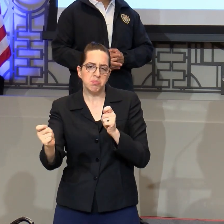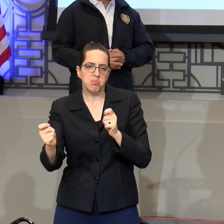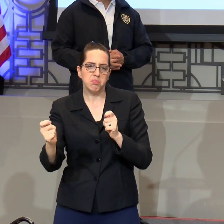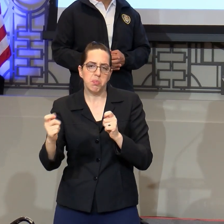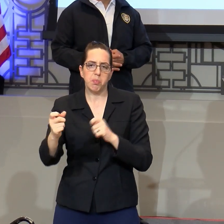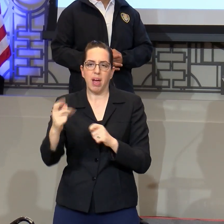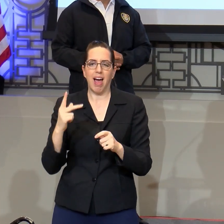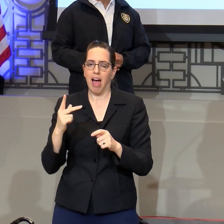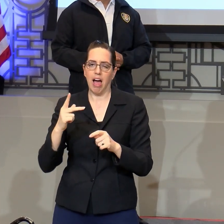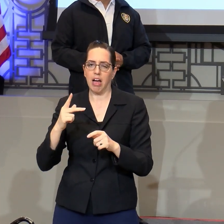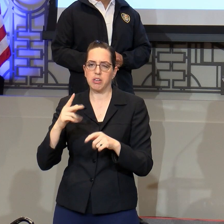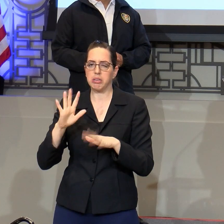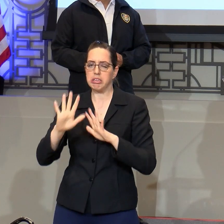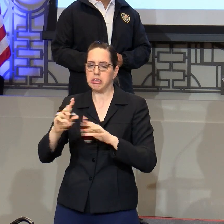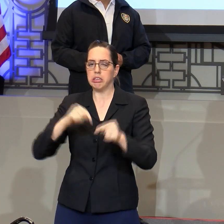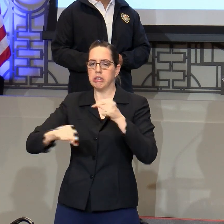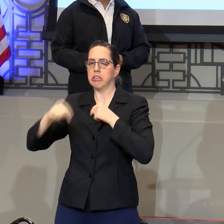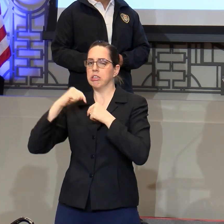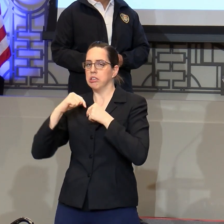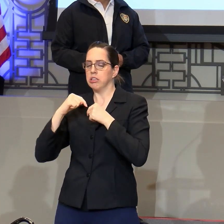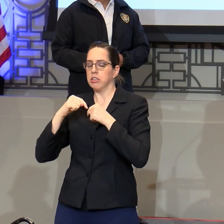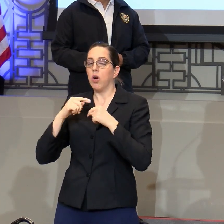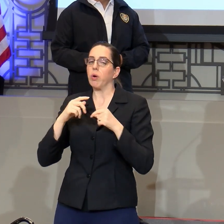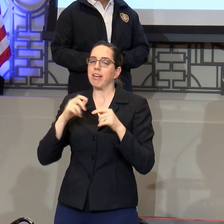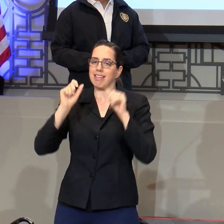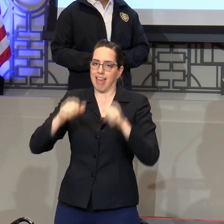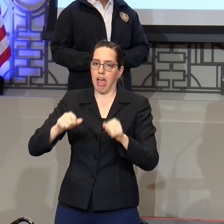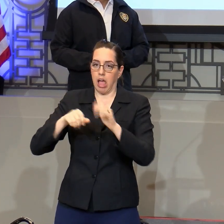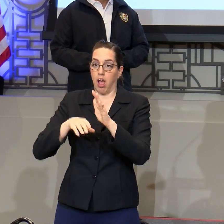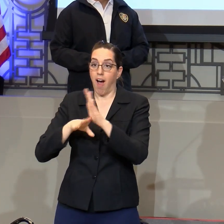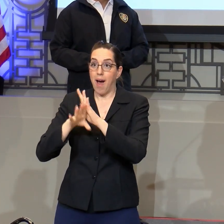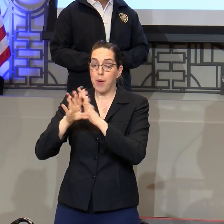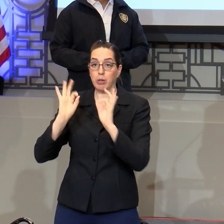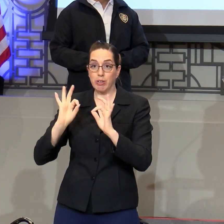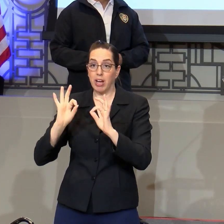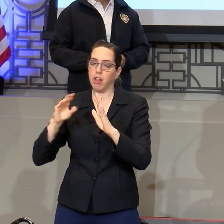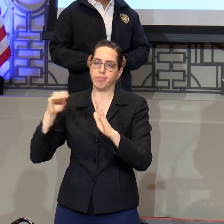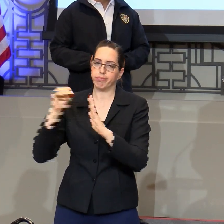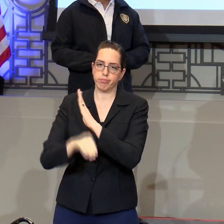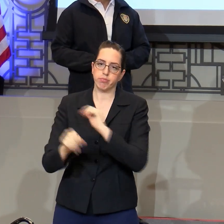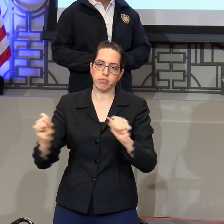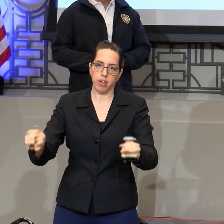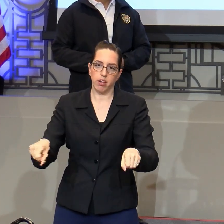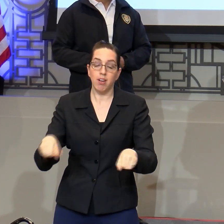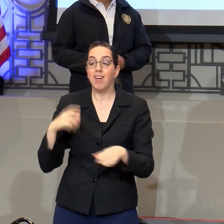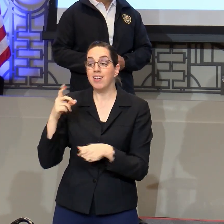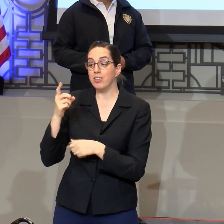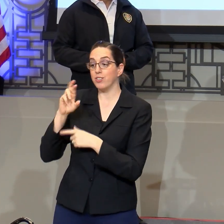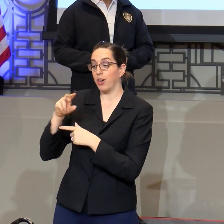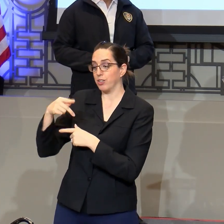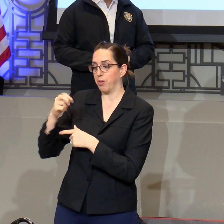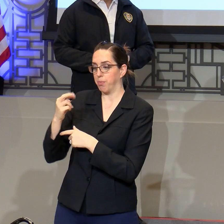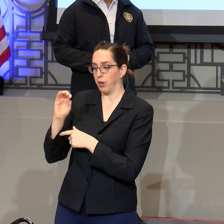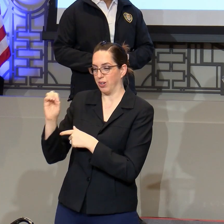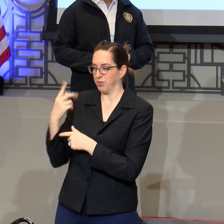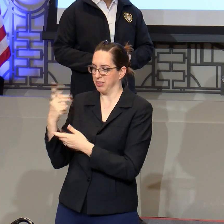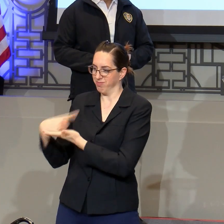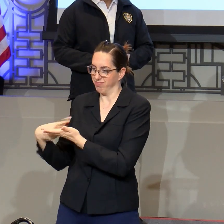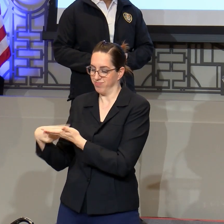we can easily start moving back in the other direction. And Dr. Persse and I, we were talking about, I think it was